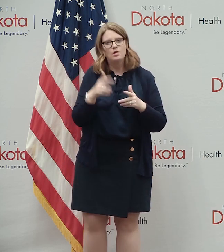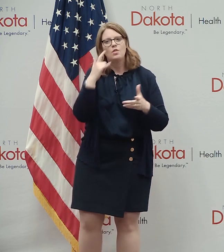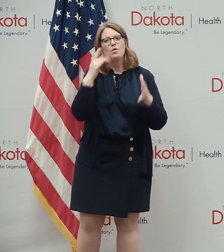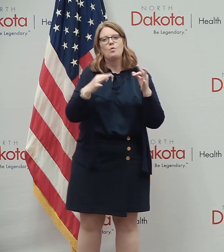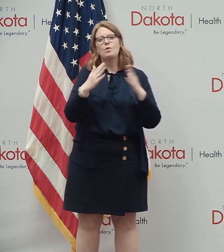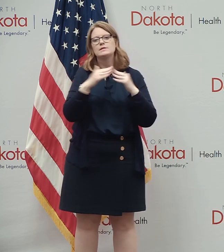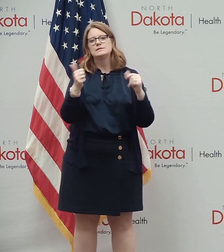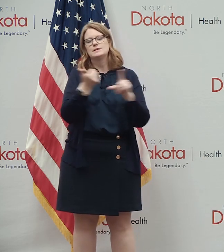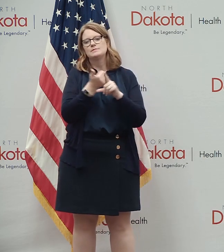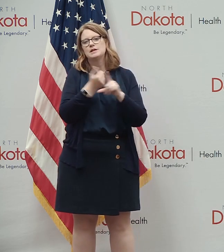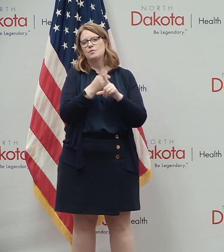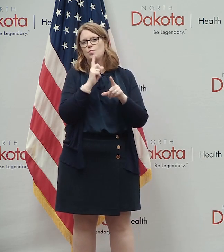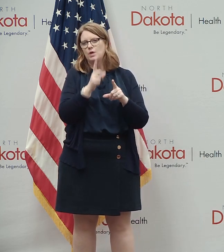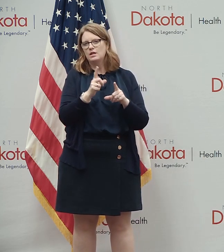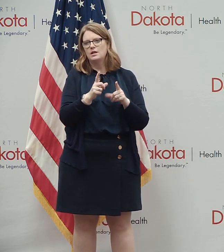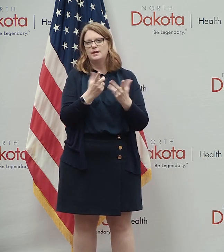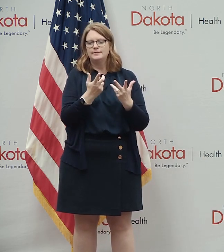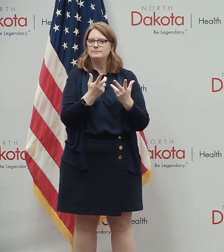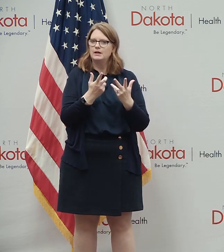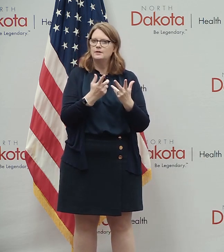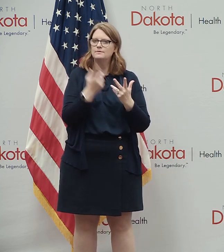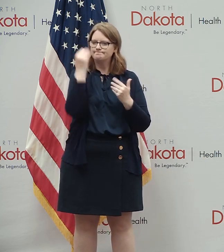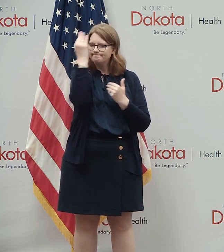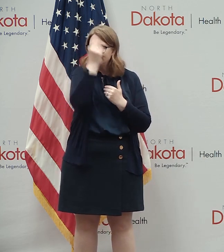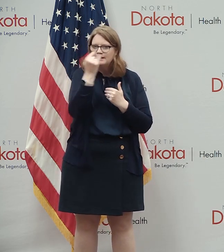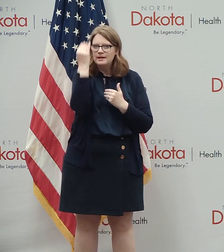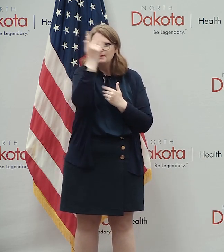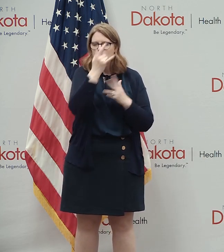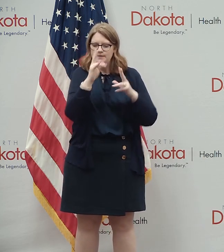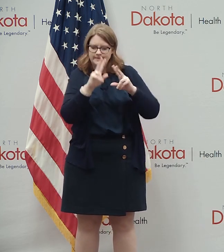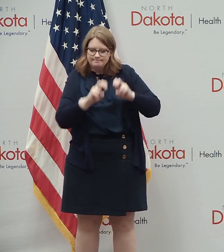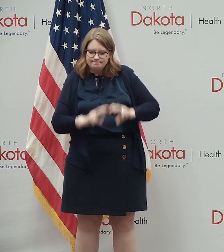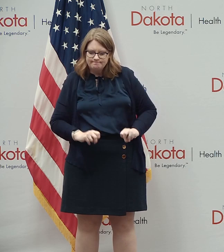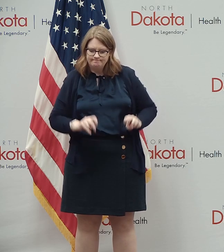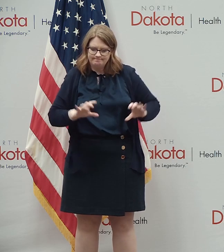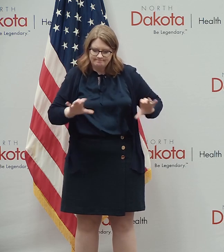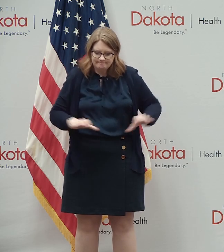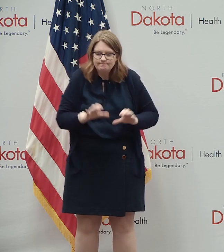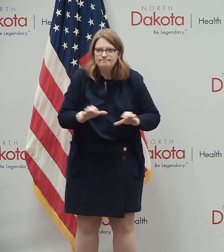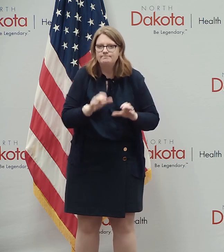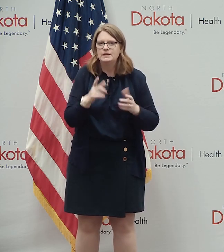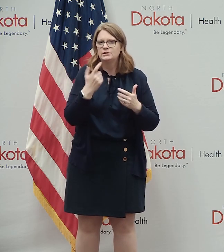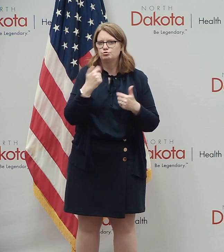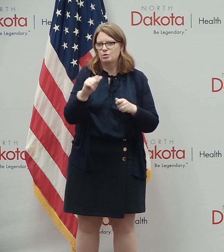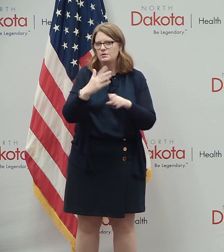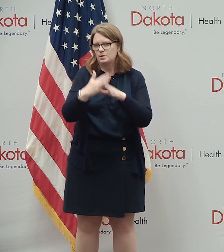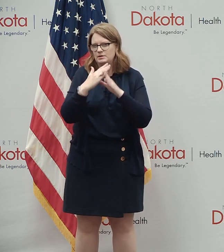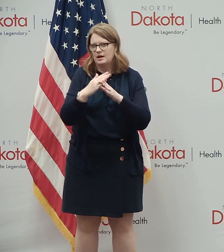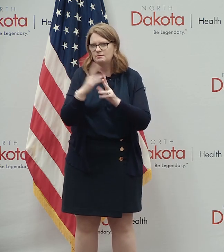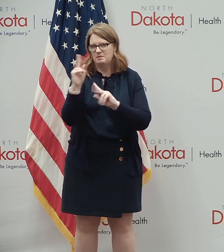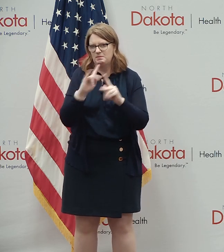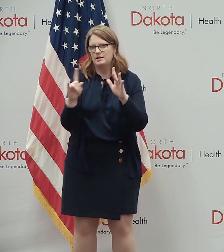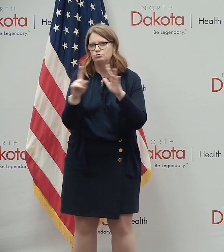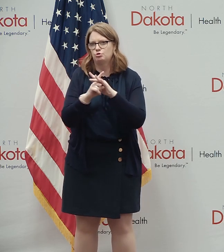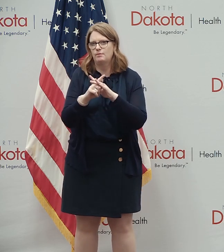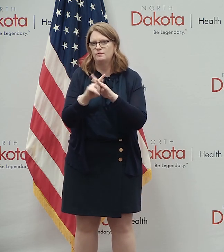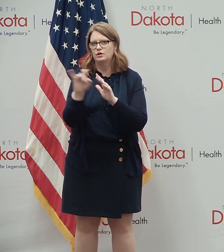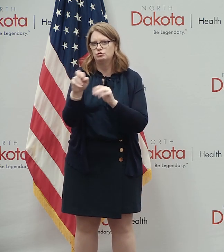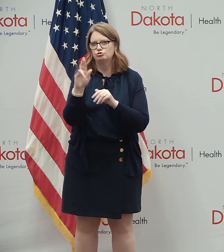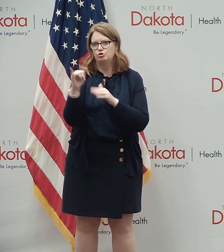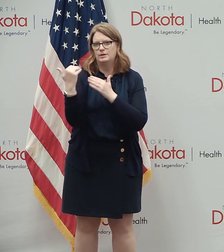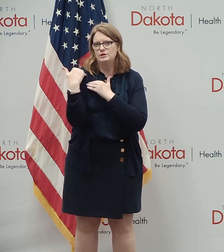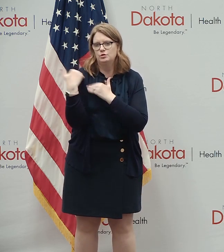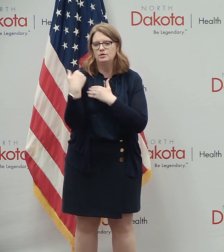proactive in making sure that jurors are going to be protected when they are summoned. And again, our jury trials are going to start up